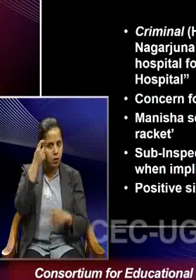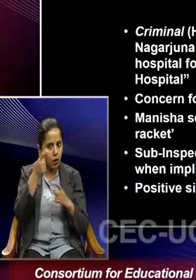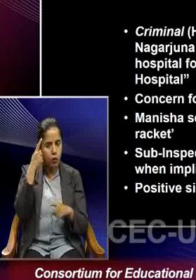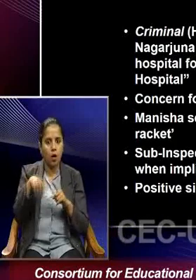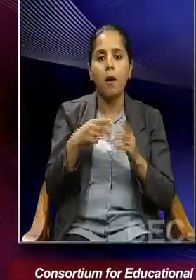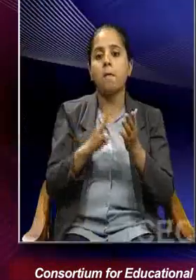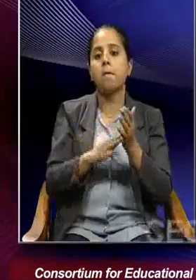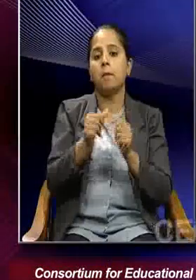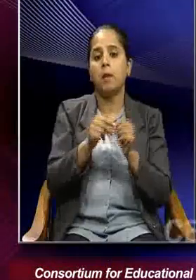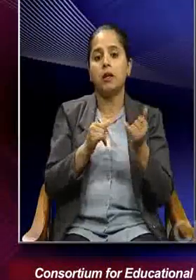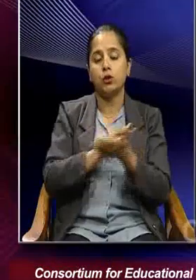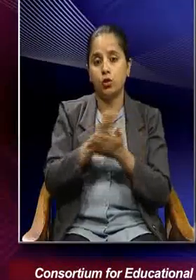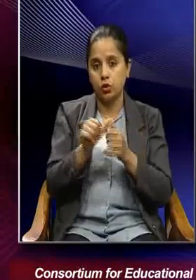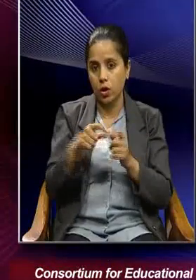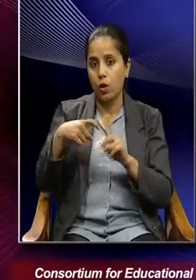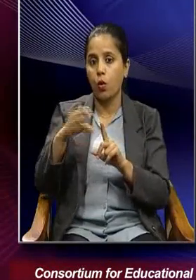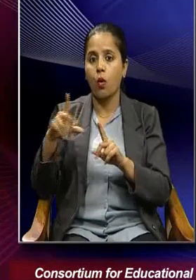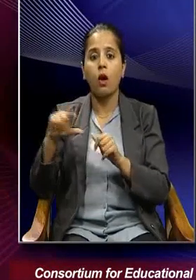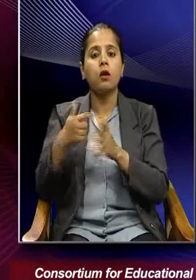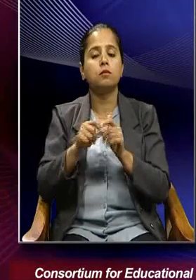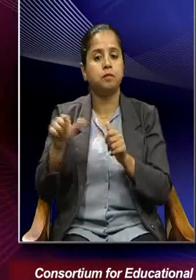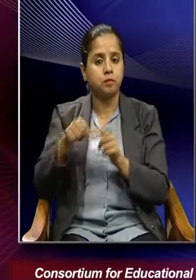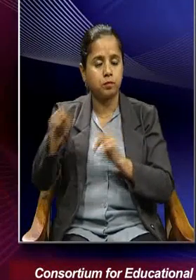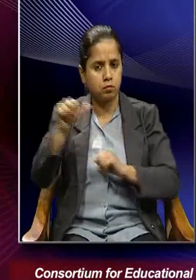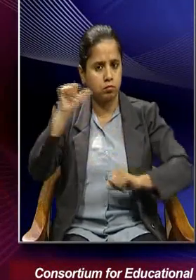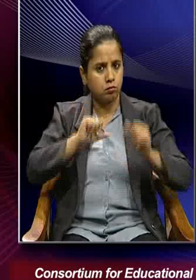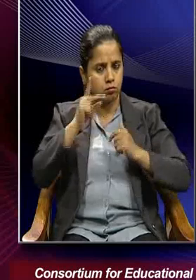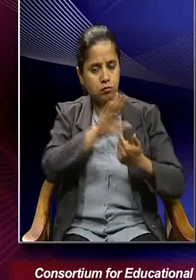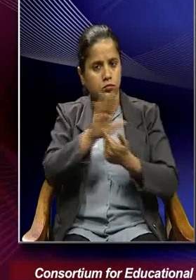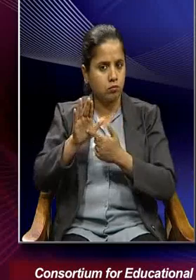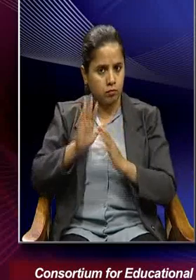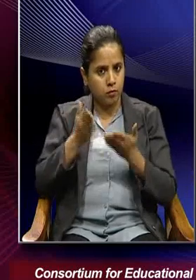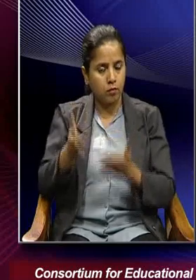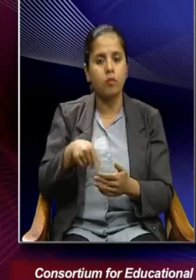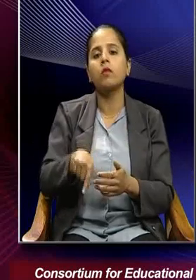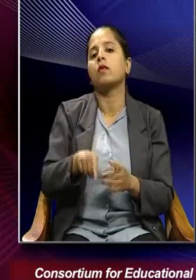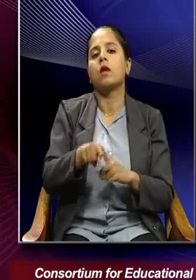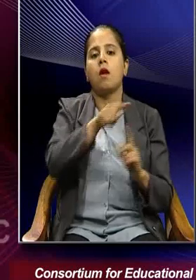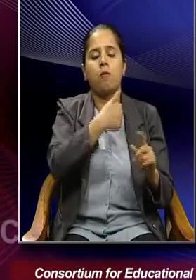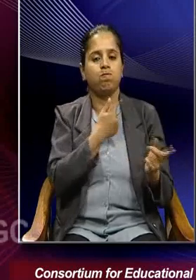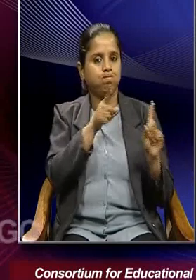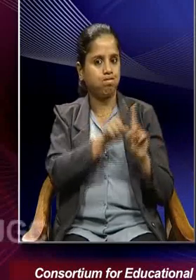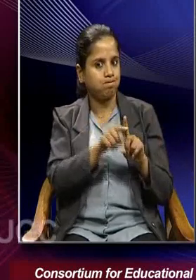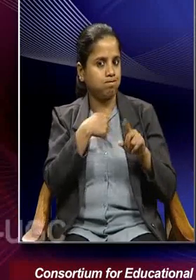Manisha Koirala, who is shown as the better half of